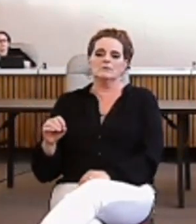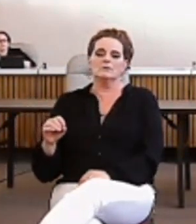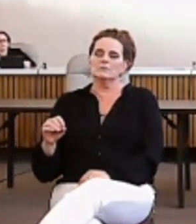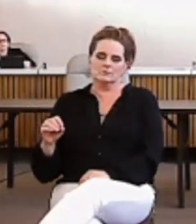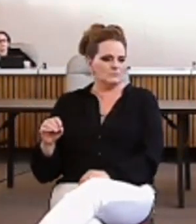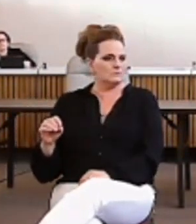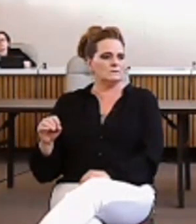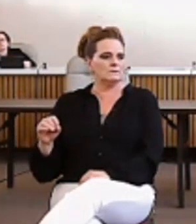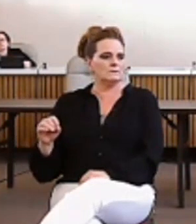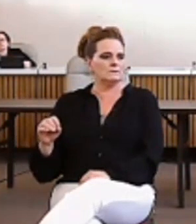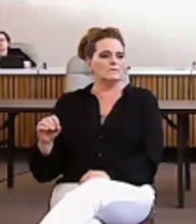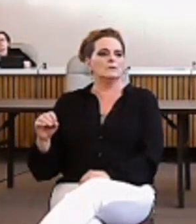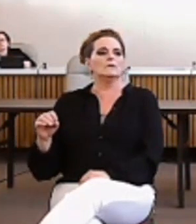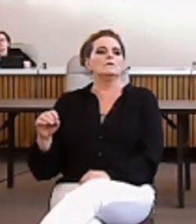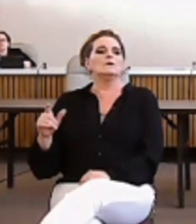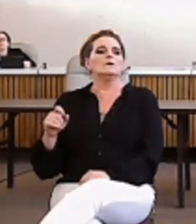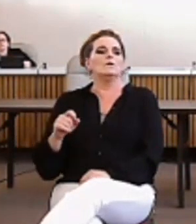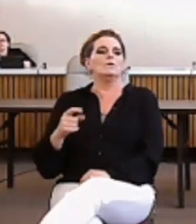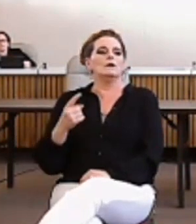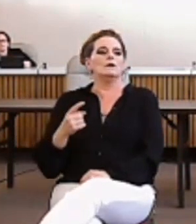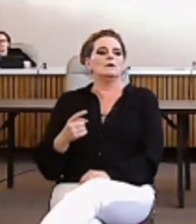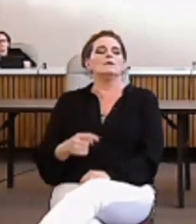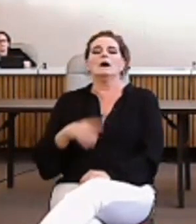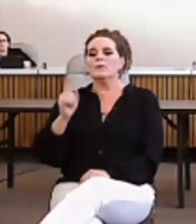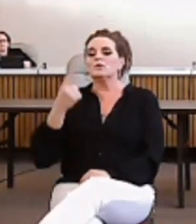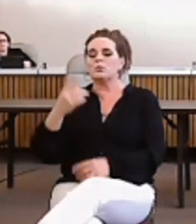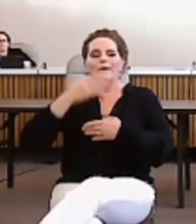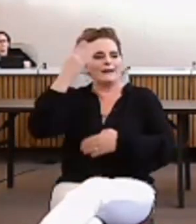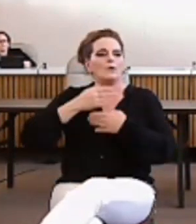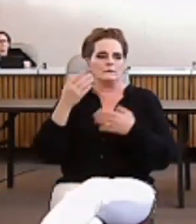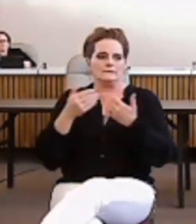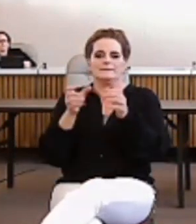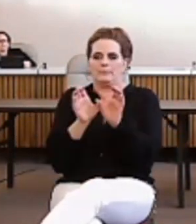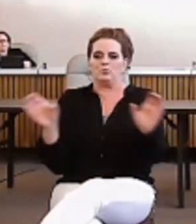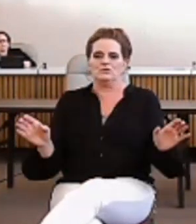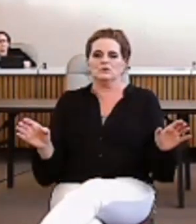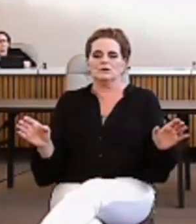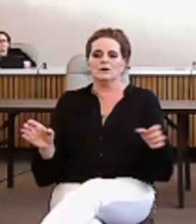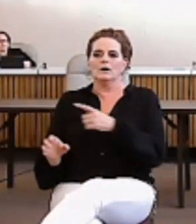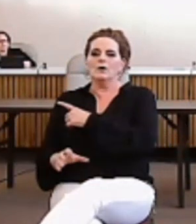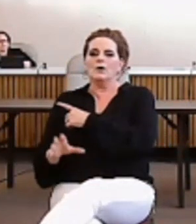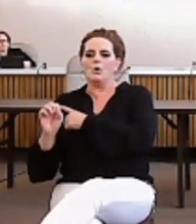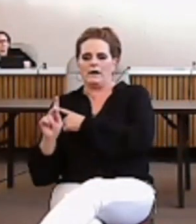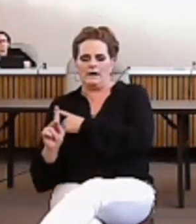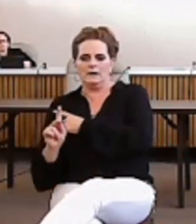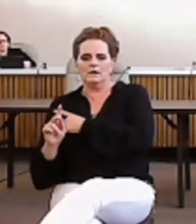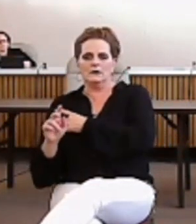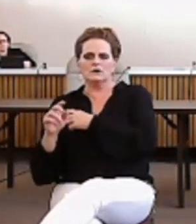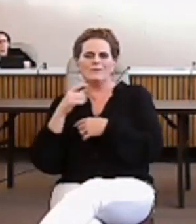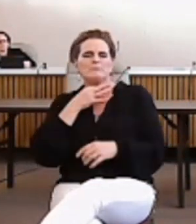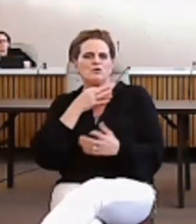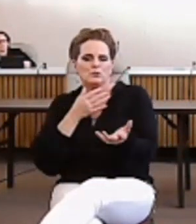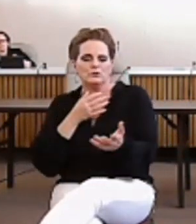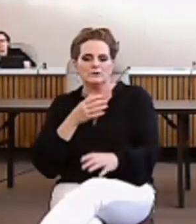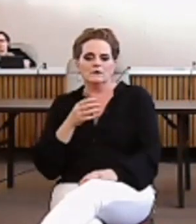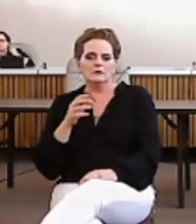separation between this tenant and next tenant. Okay. And is it the same, just out of curiosity,